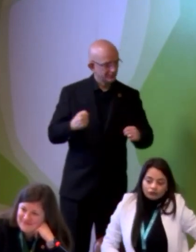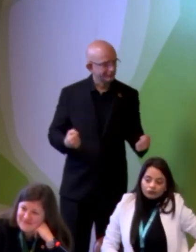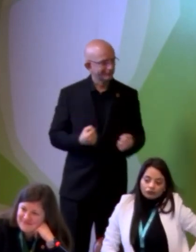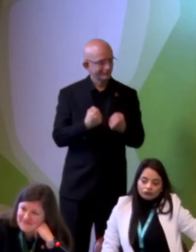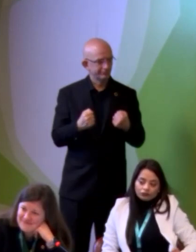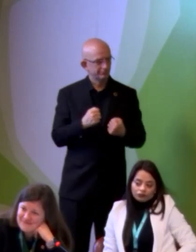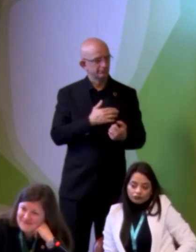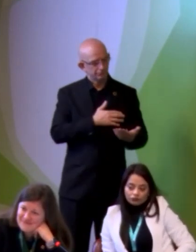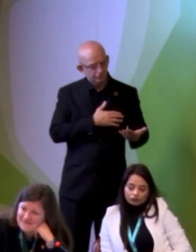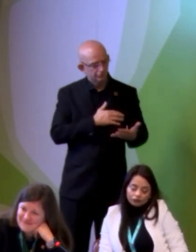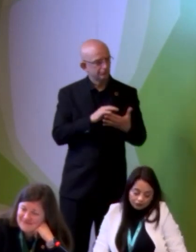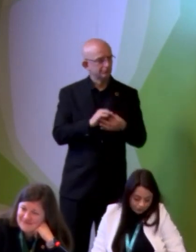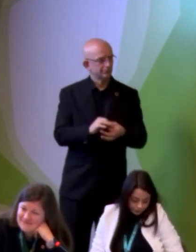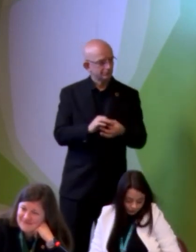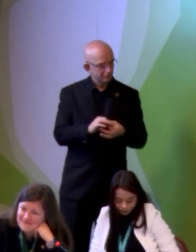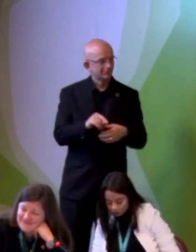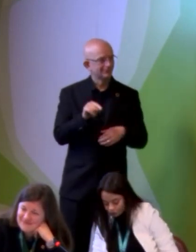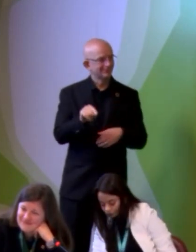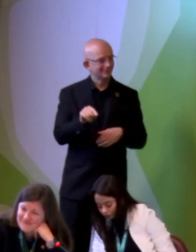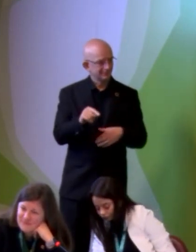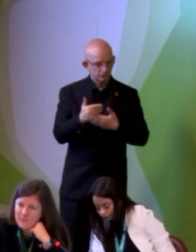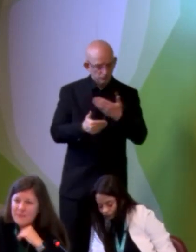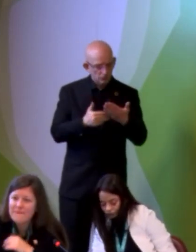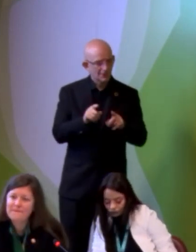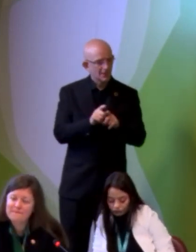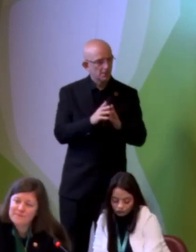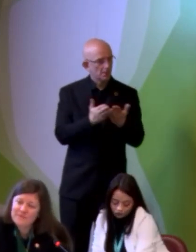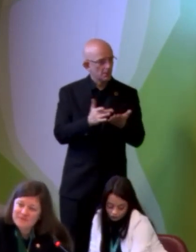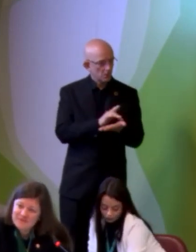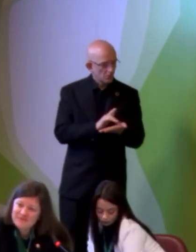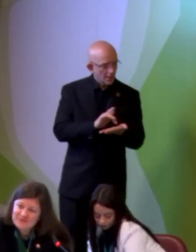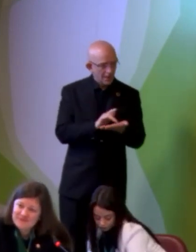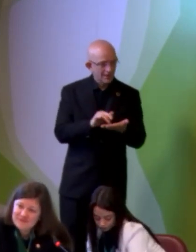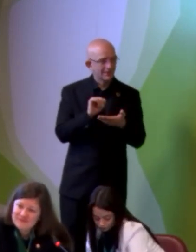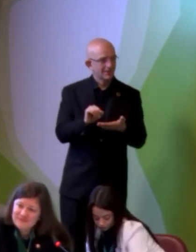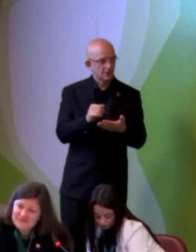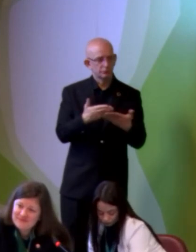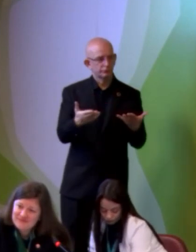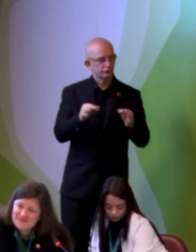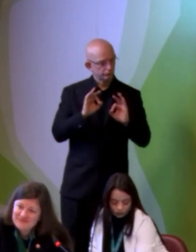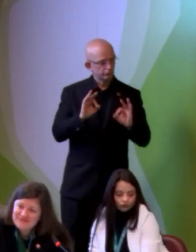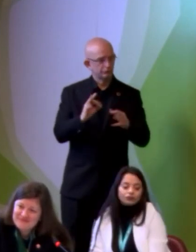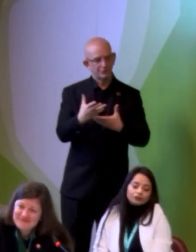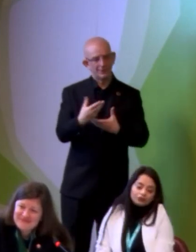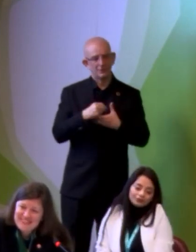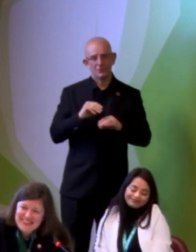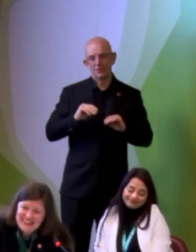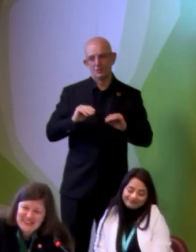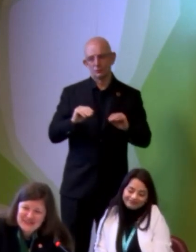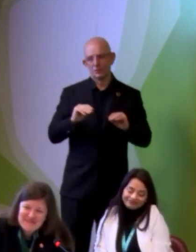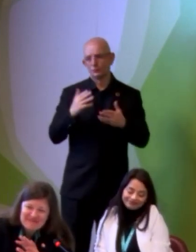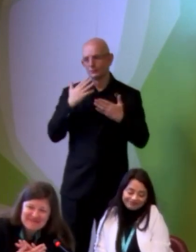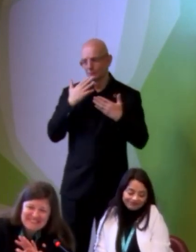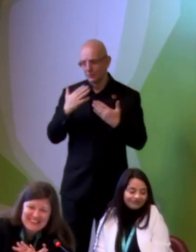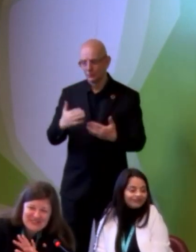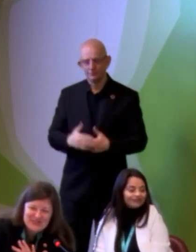Braille, such that we can have a real inclusive education that we aspire. Thank you. Thank